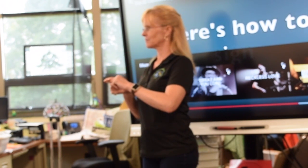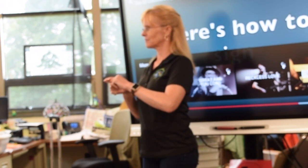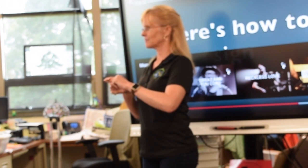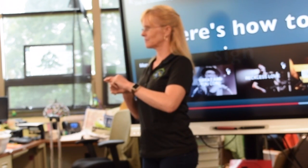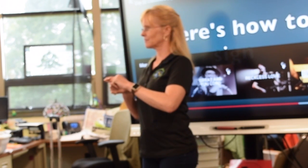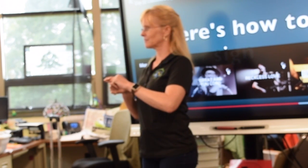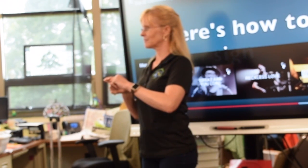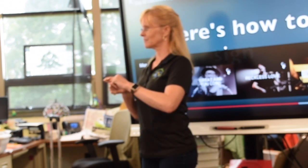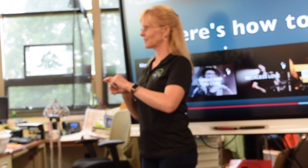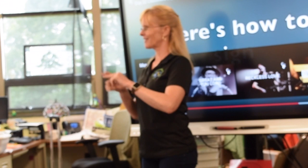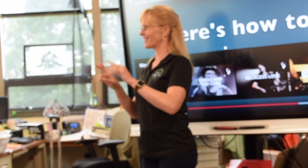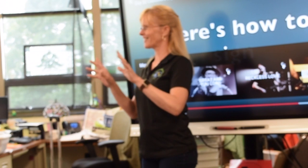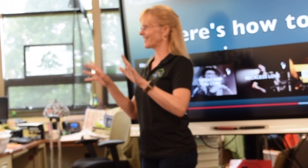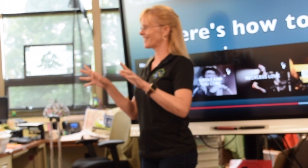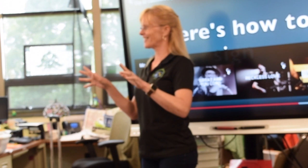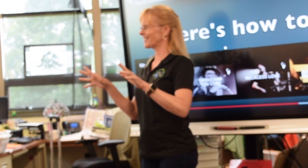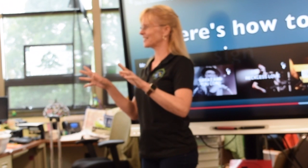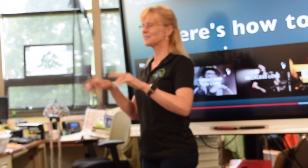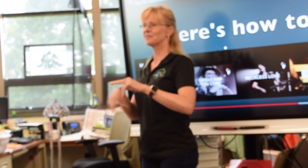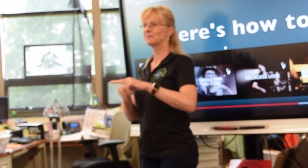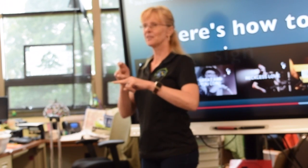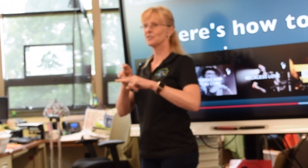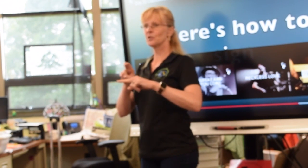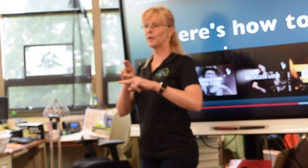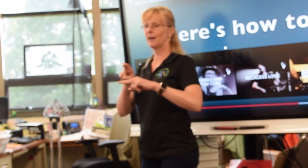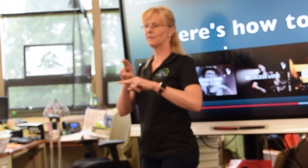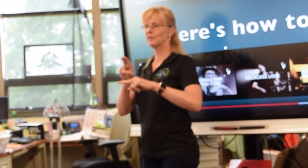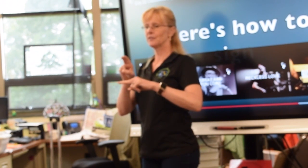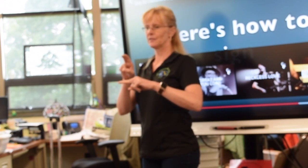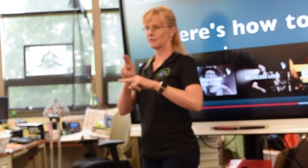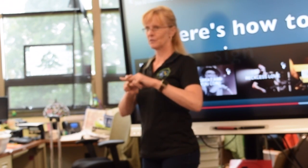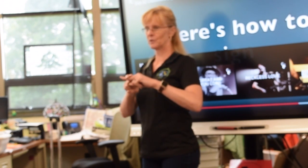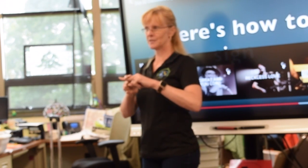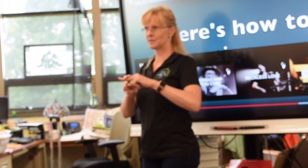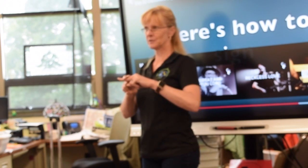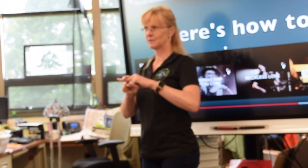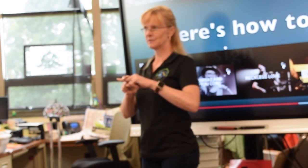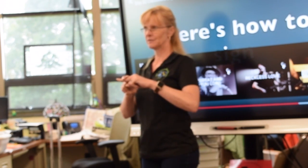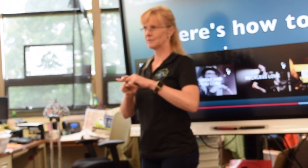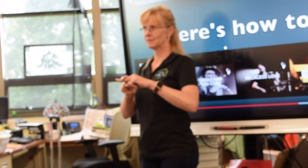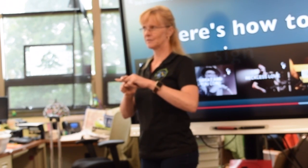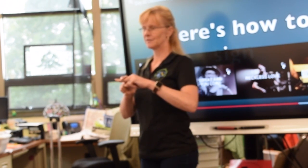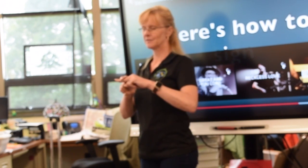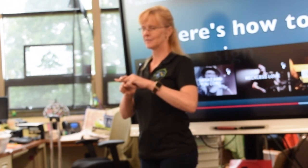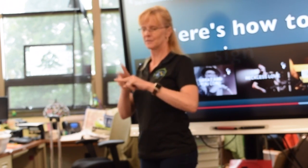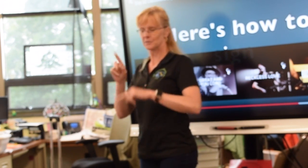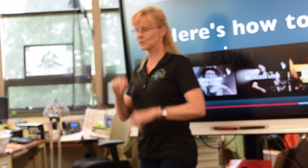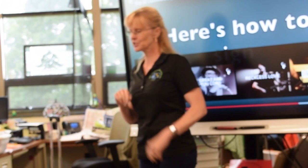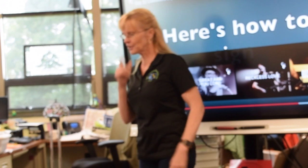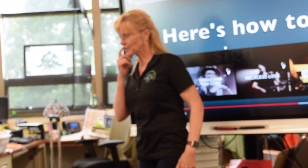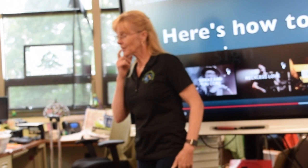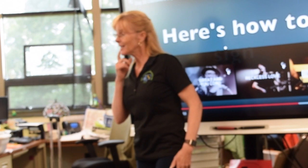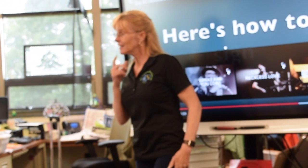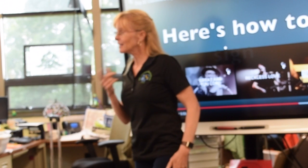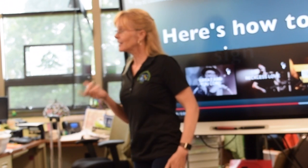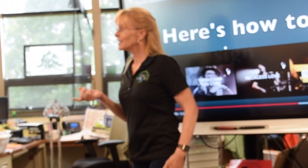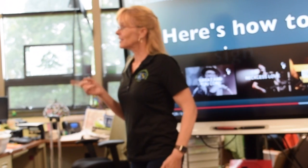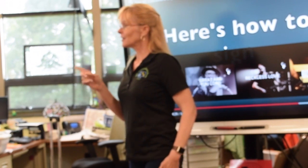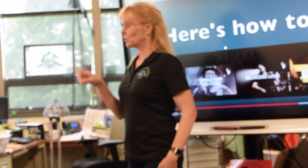Sit. Chair and sit down. Ah. So we have, what's this one? Chair. I'm going to show you. When